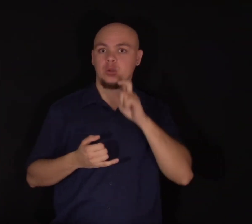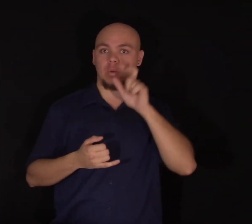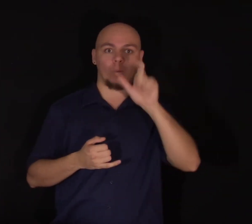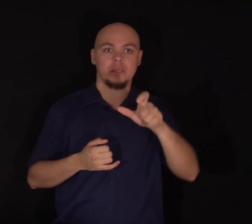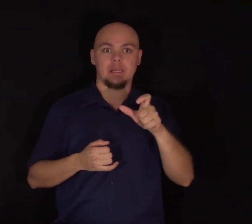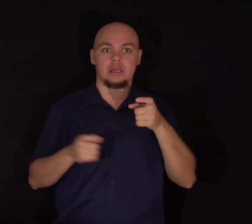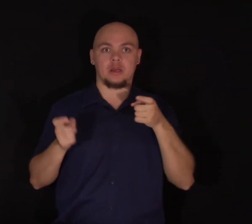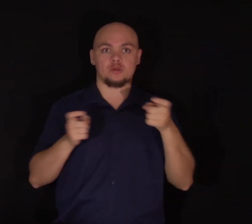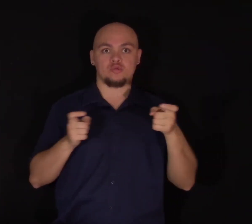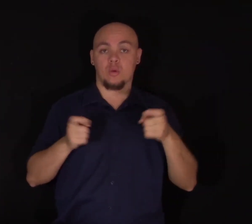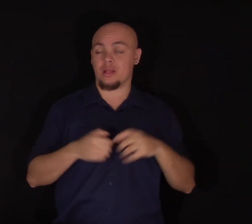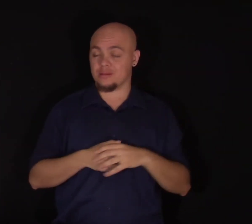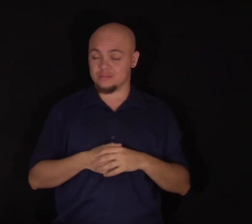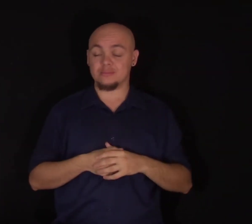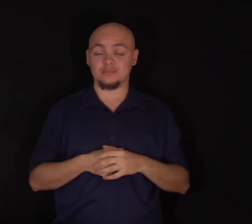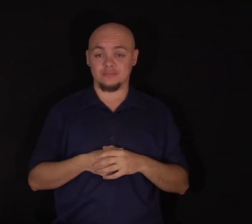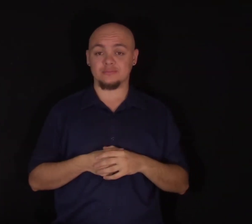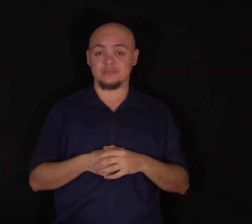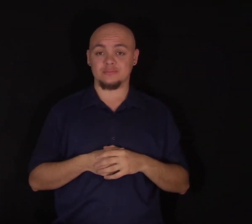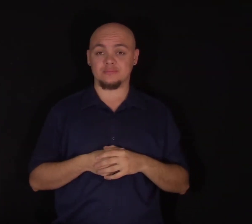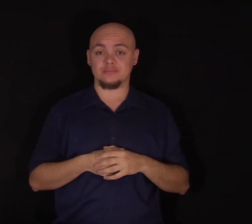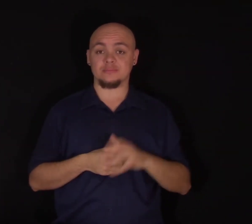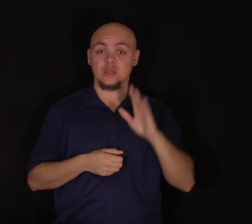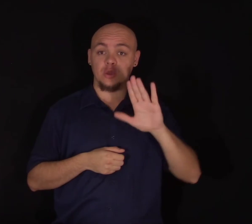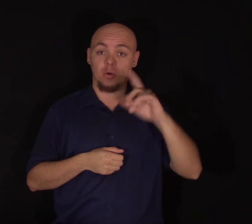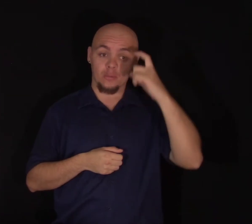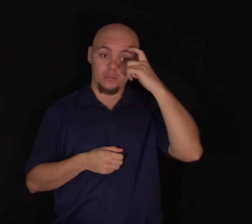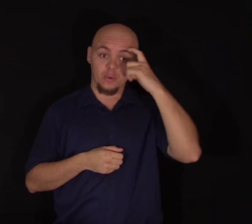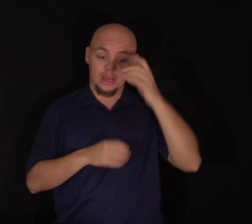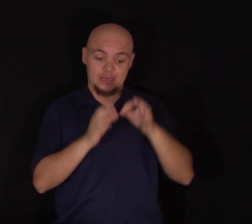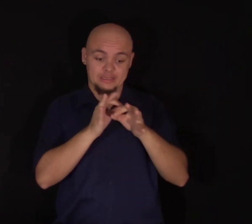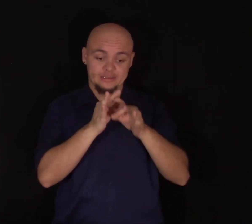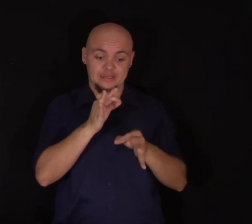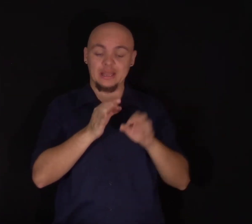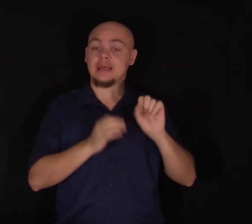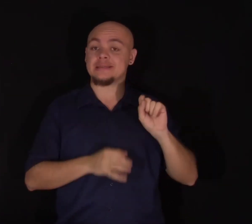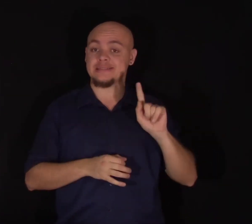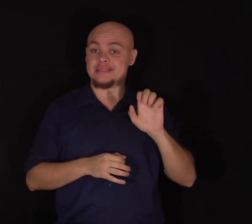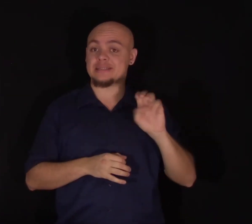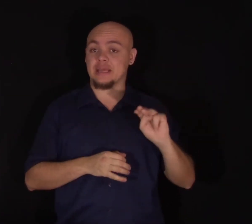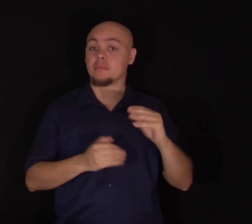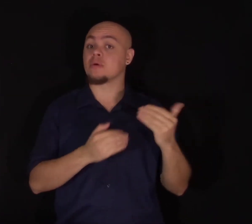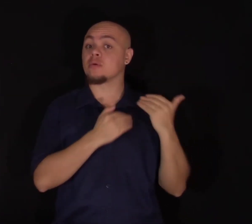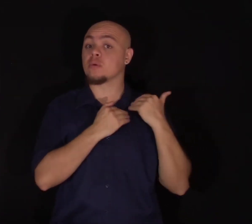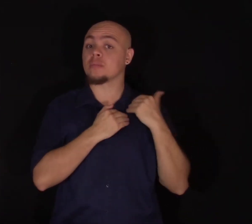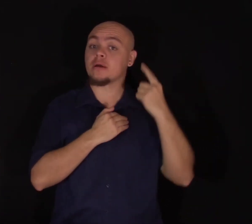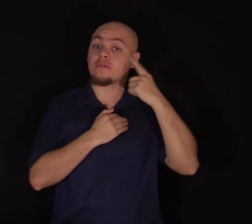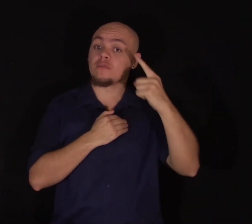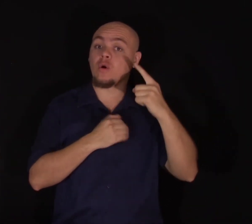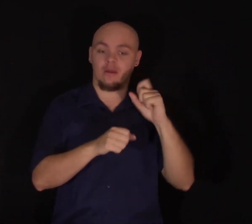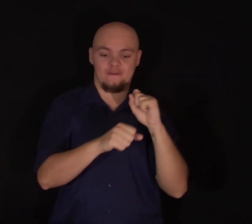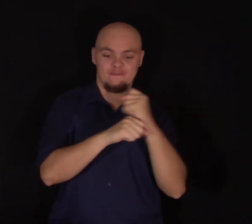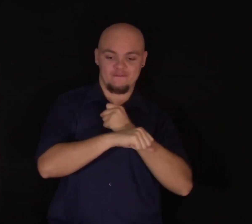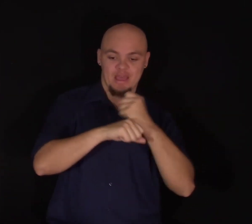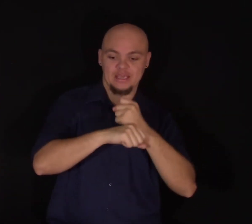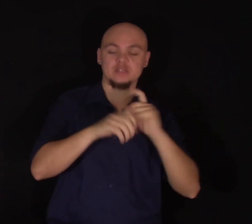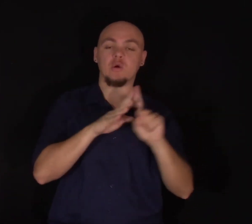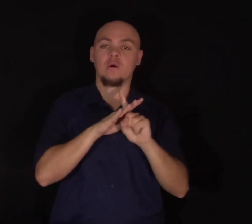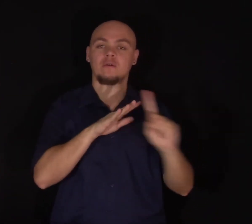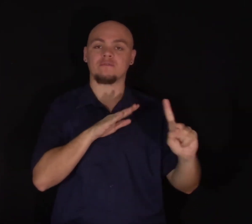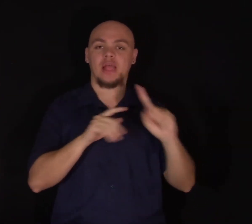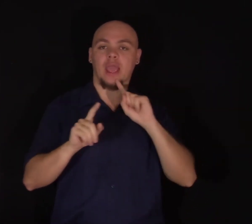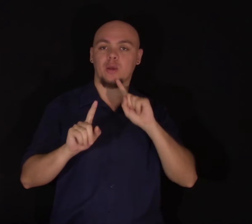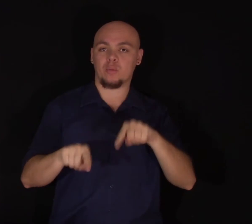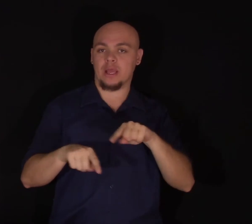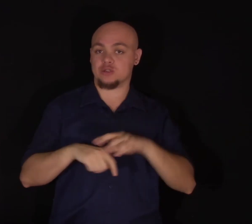thinking about it. The brainstem is also responsible for our most primal fight or flight reaction.